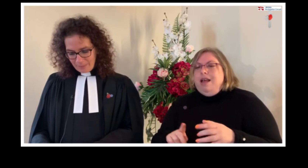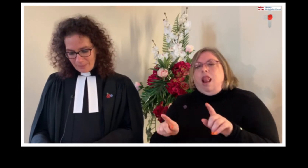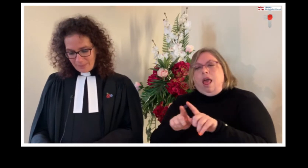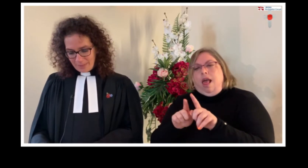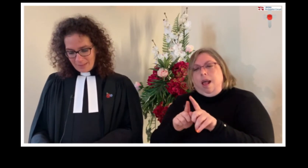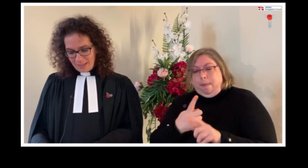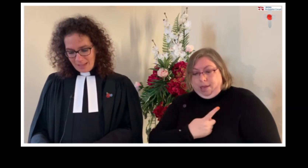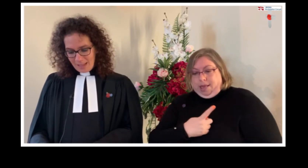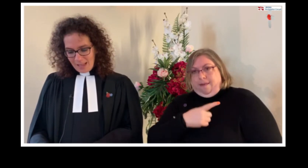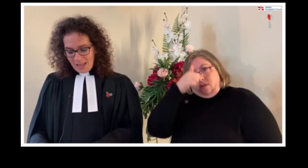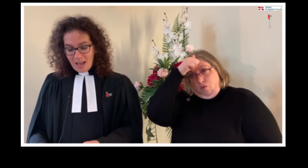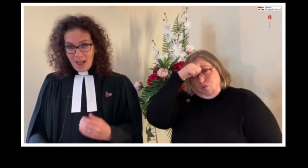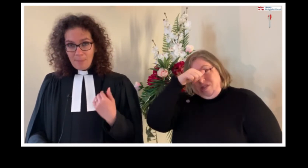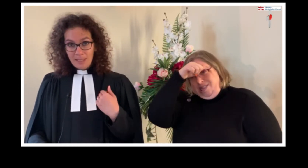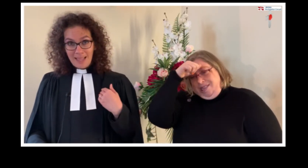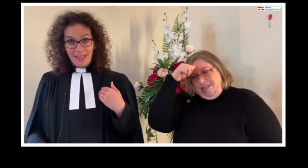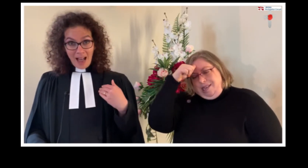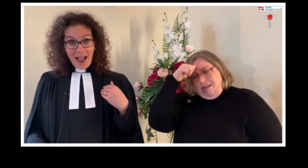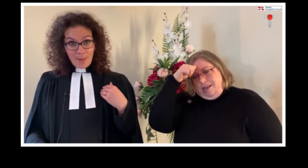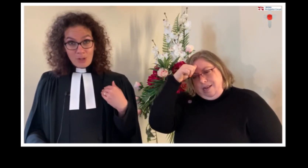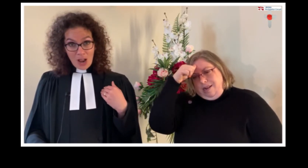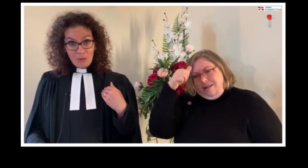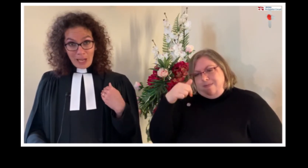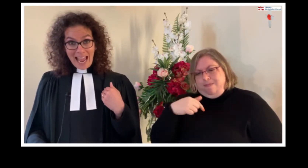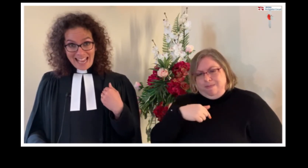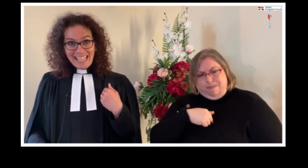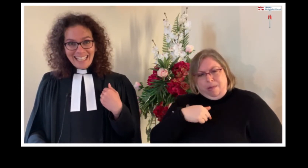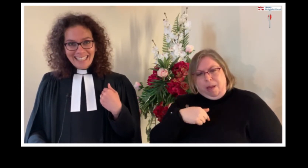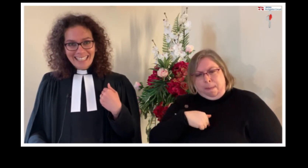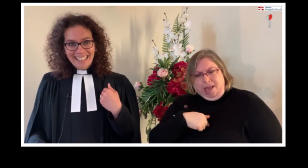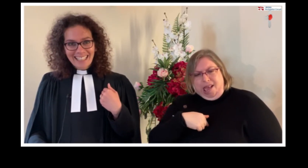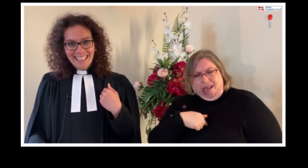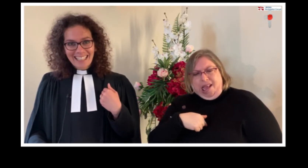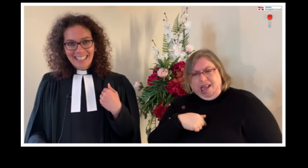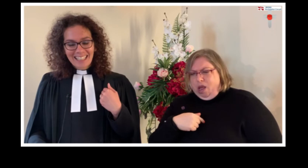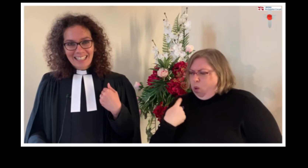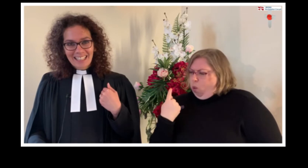Christian. And I pretend that I'm General Haig